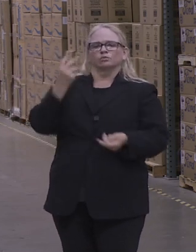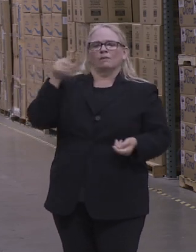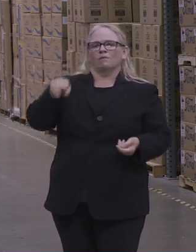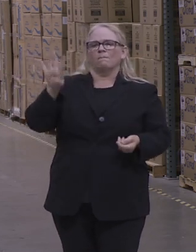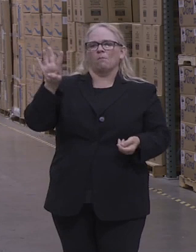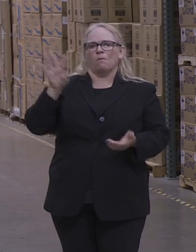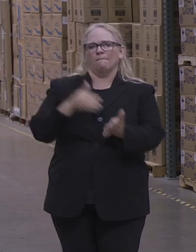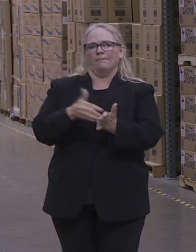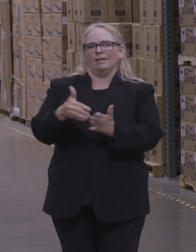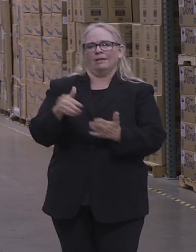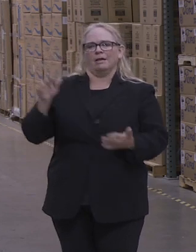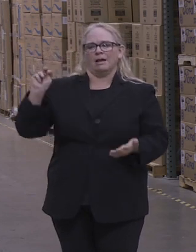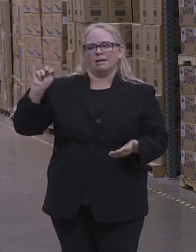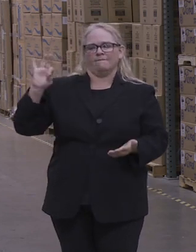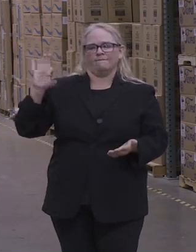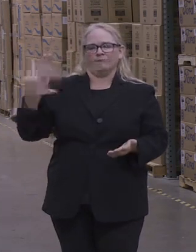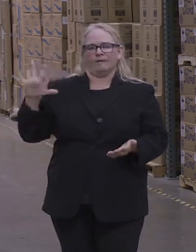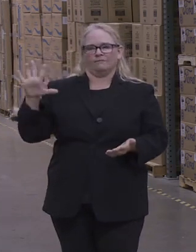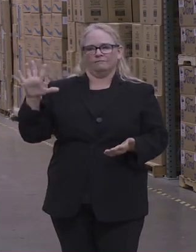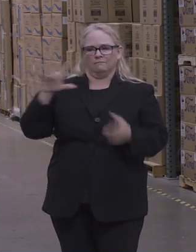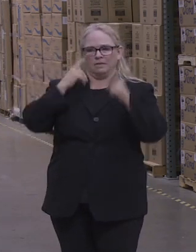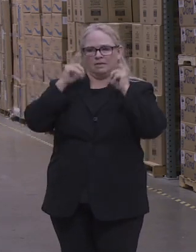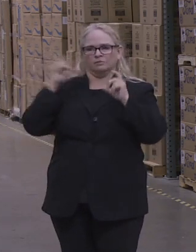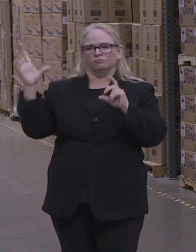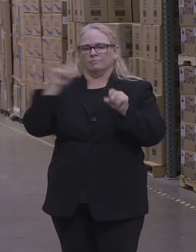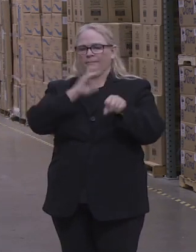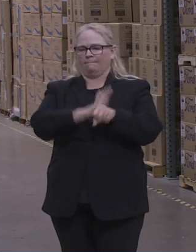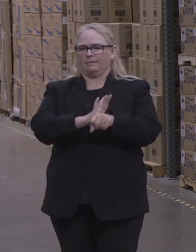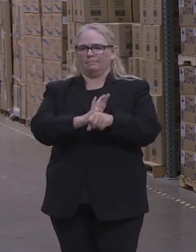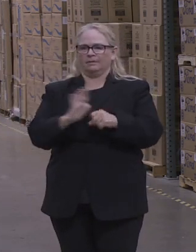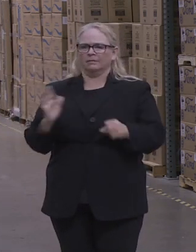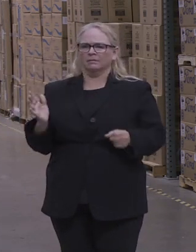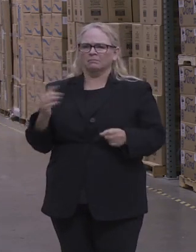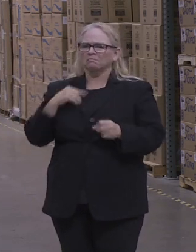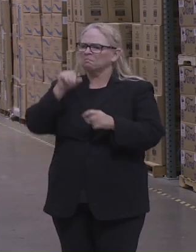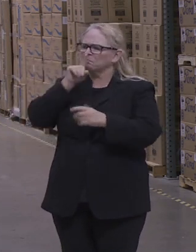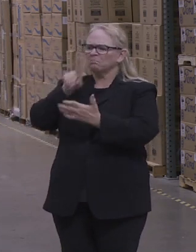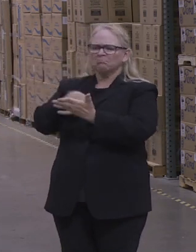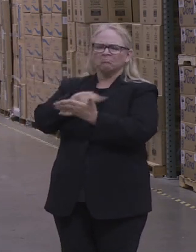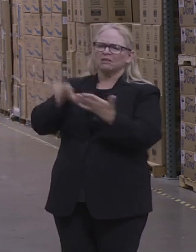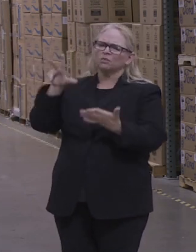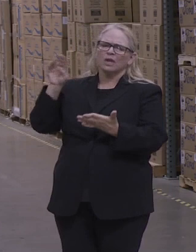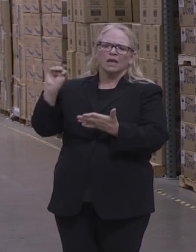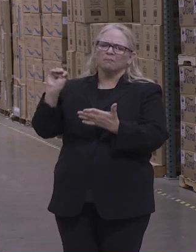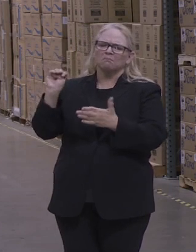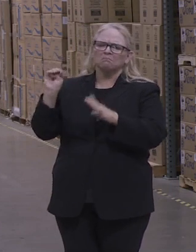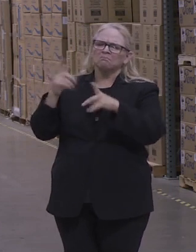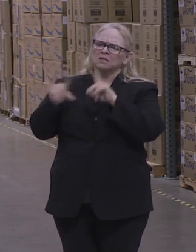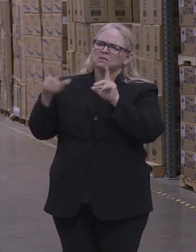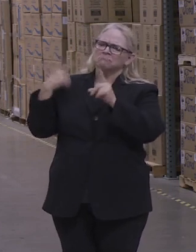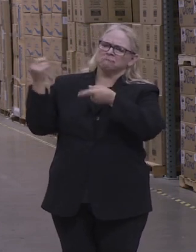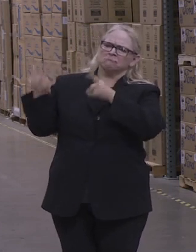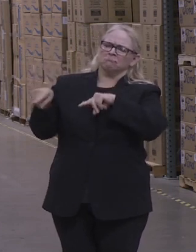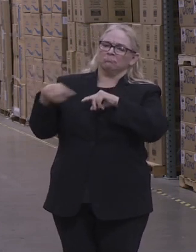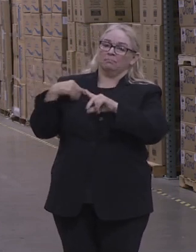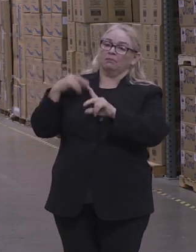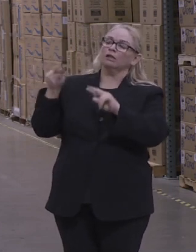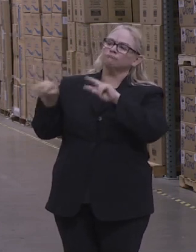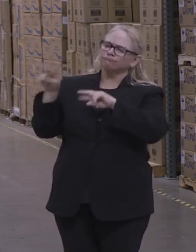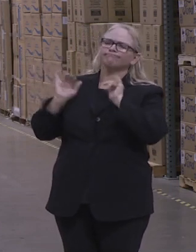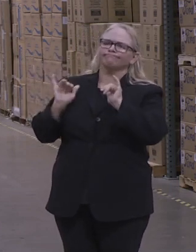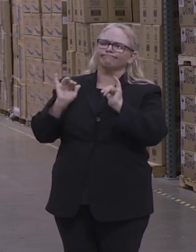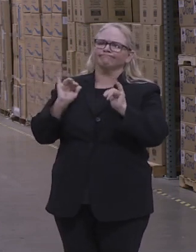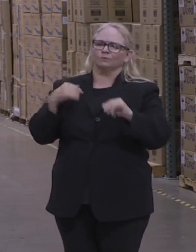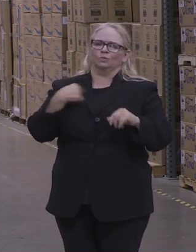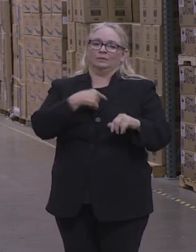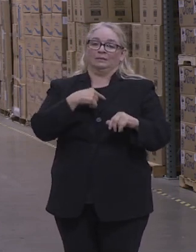N95 masks. This is not a critique, it's an observation and a proof point of where we are. We made that commitment